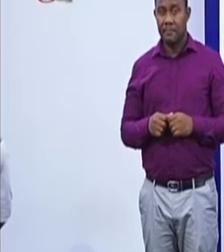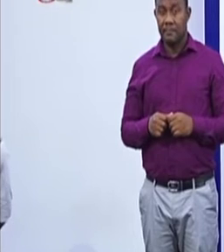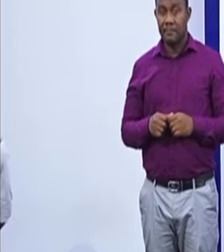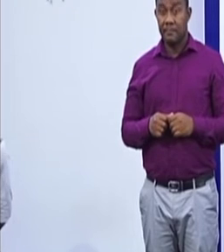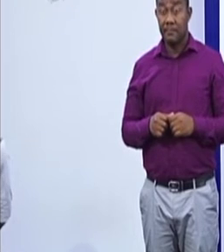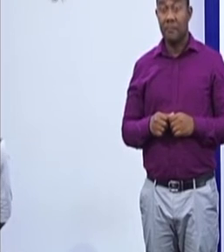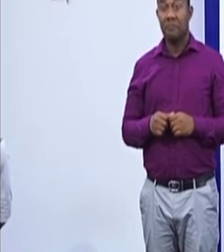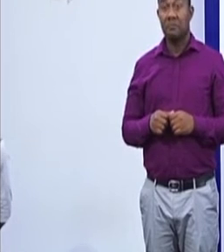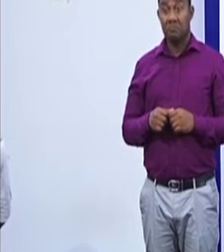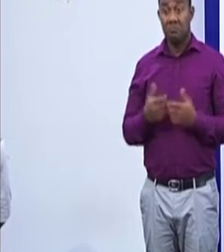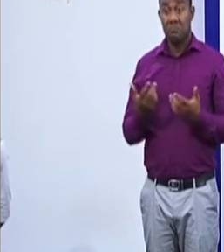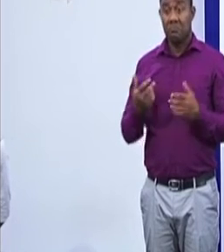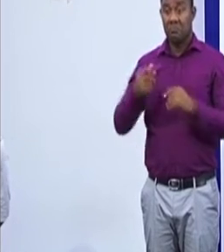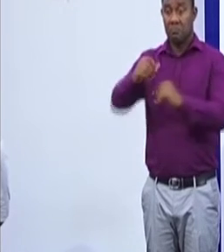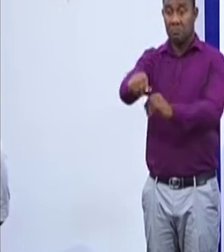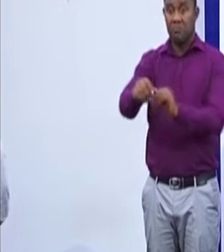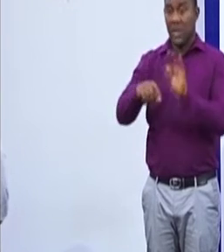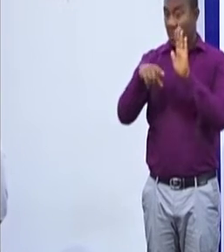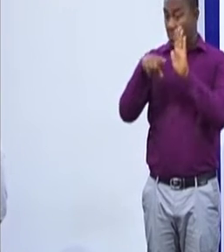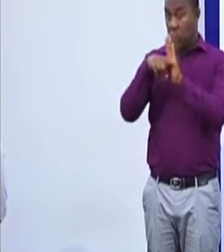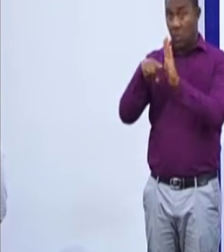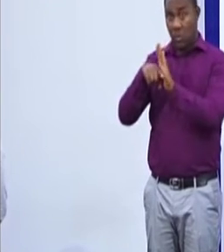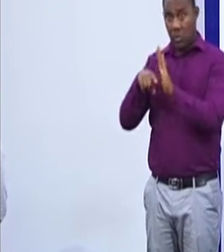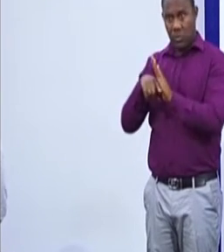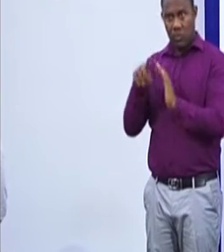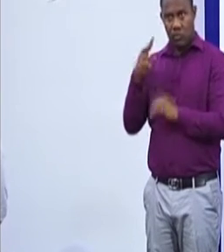2 negatives after treatment.